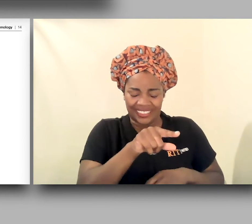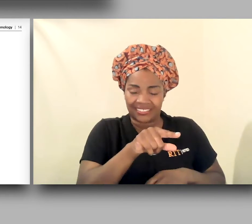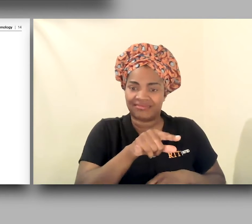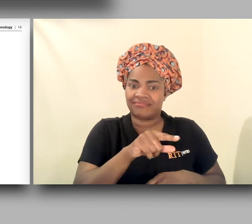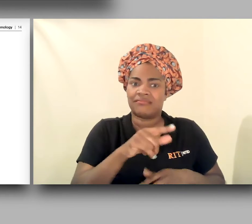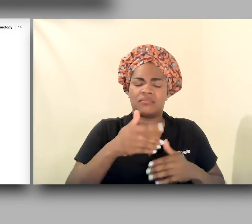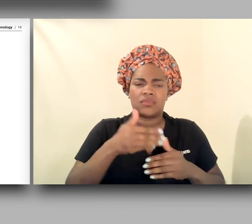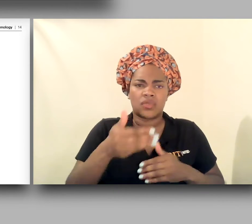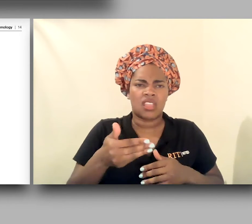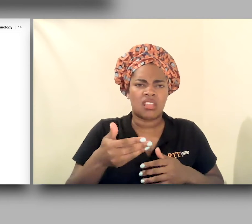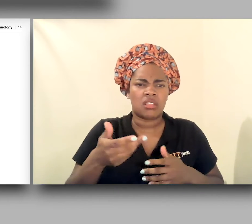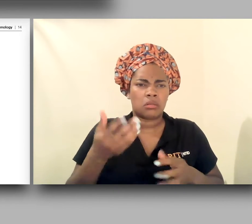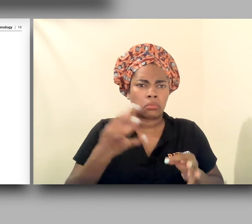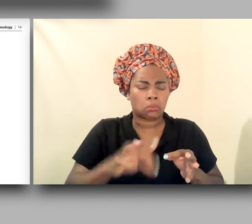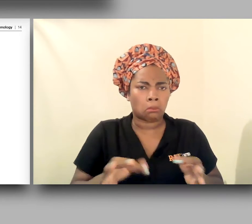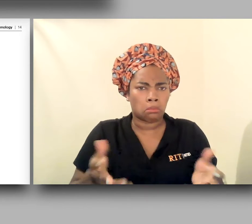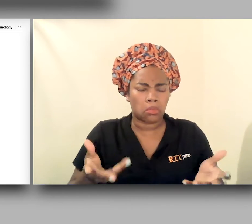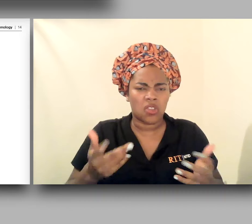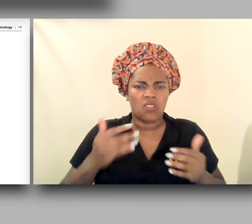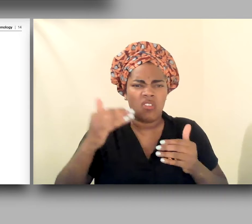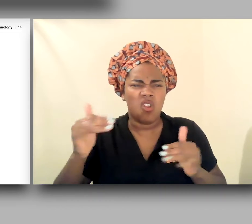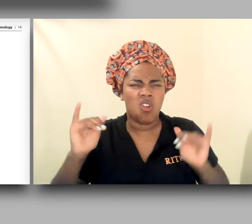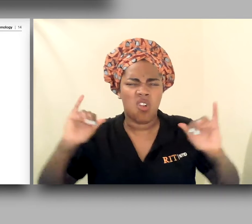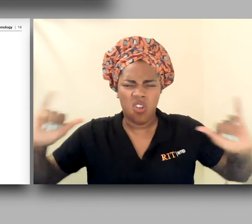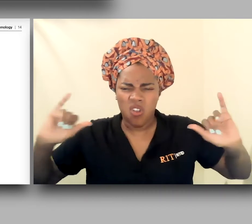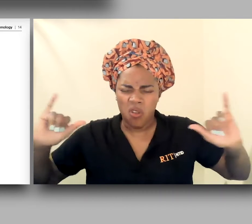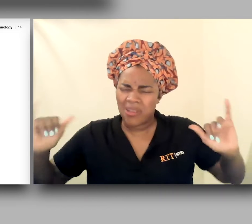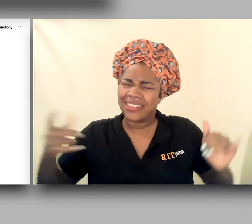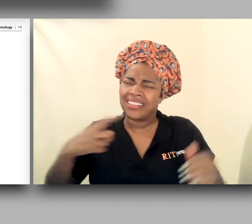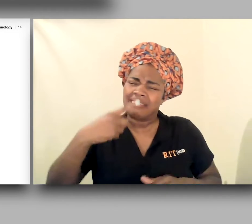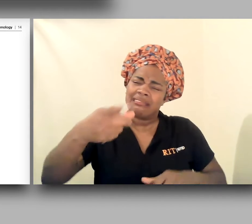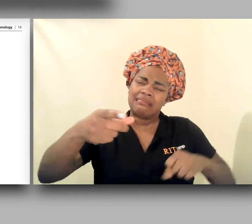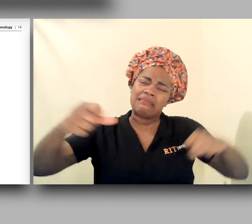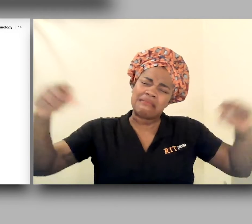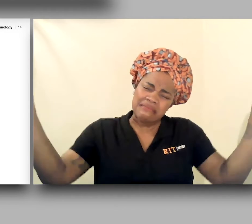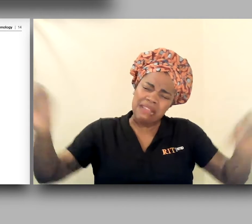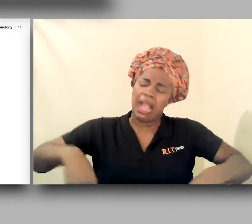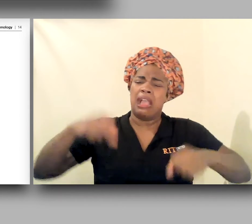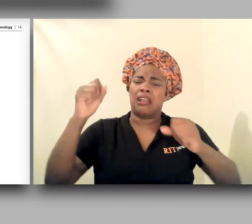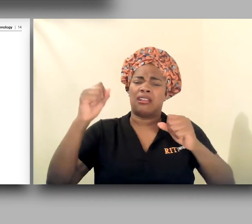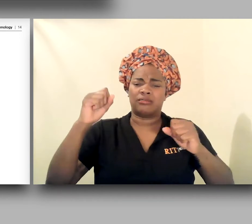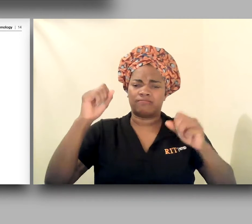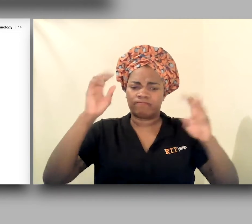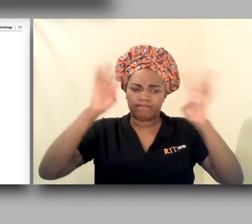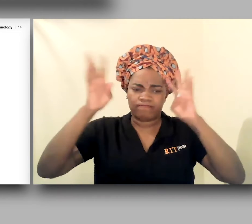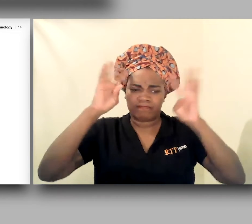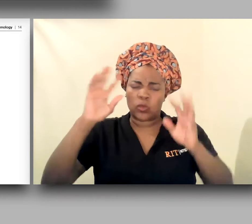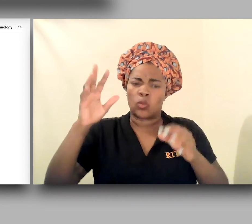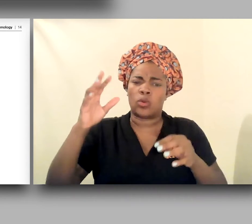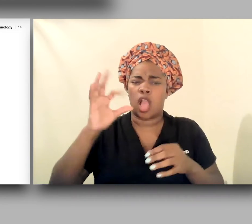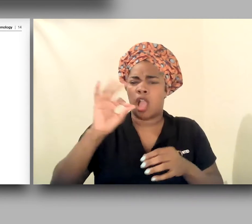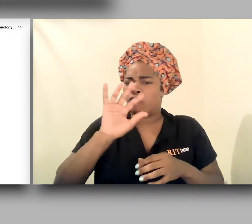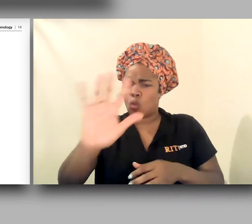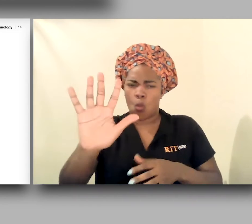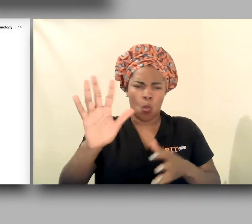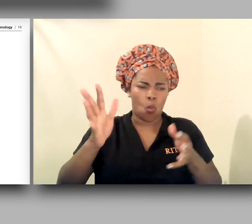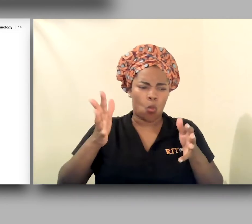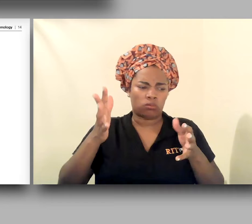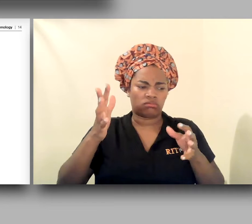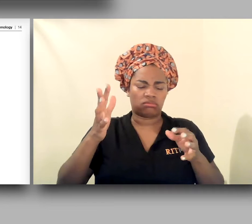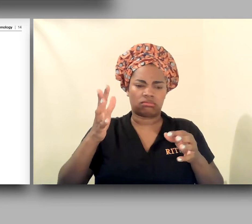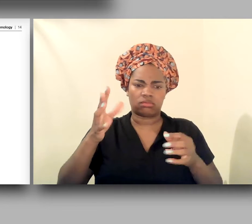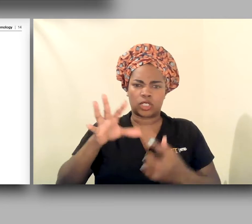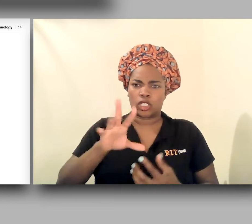what a simple machine setup looks like and you go, I can do this. I think this is something I can do. And you want to